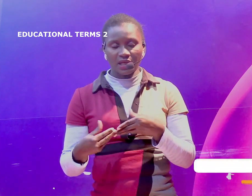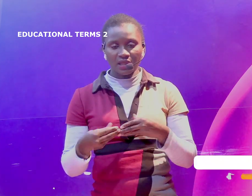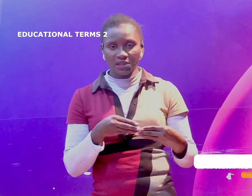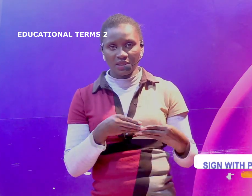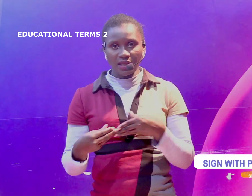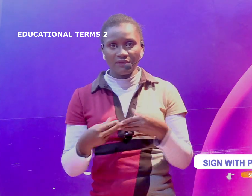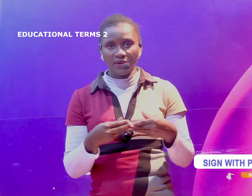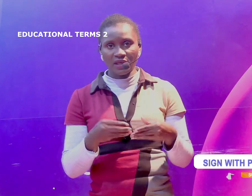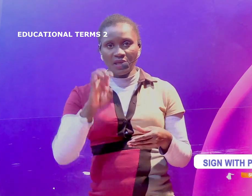this, even,